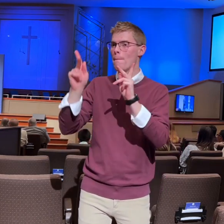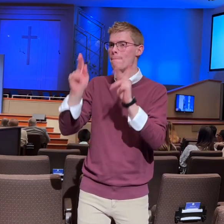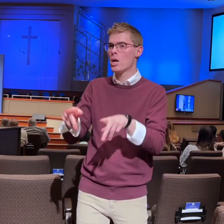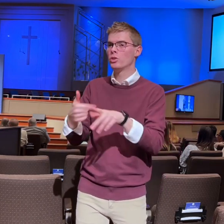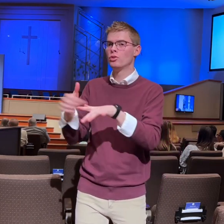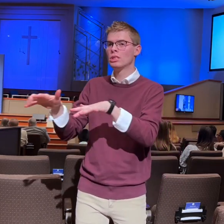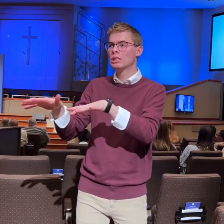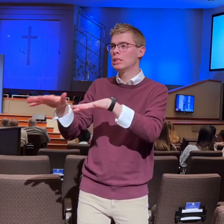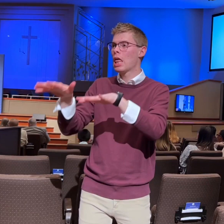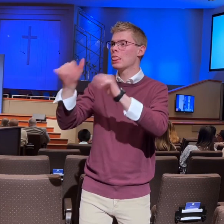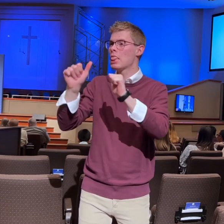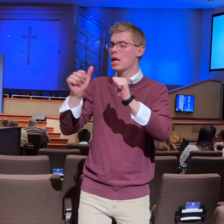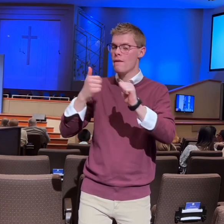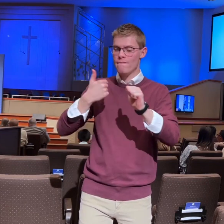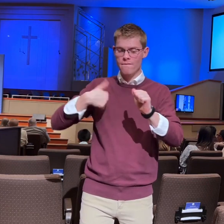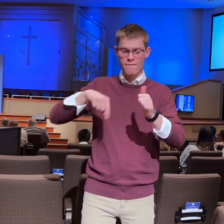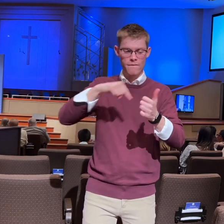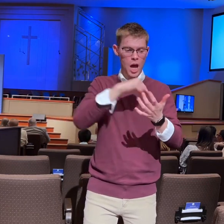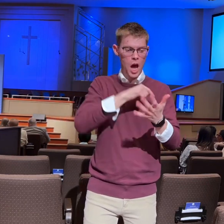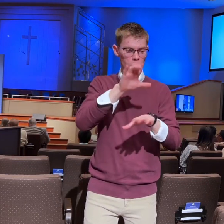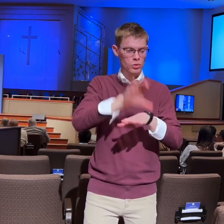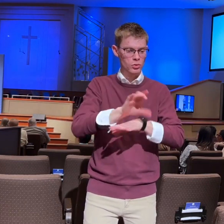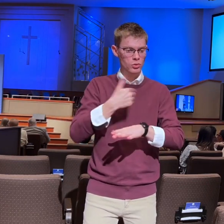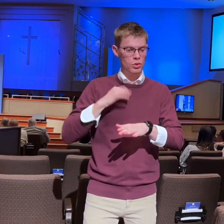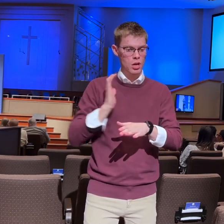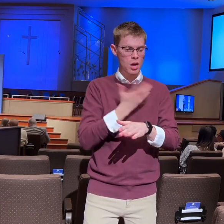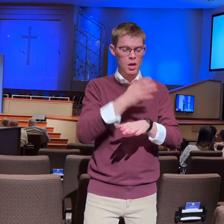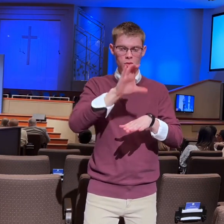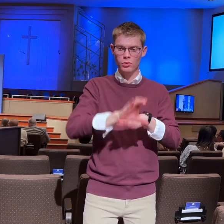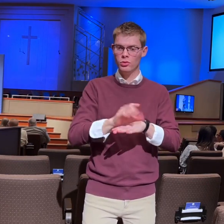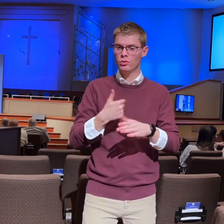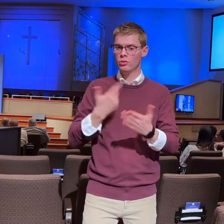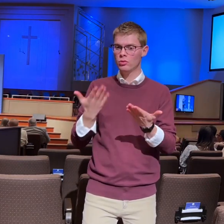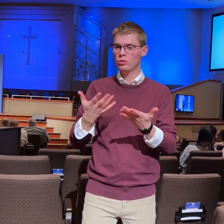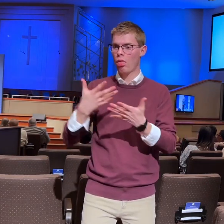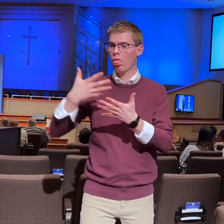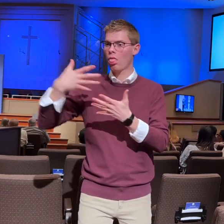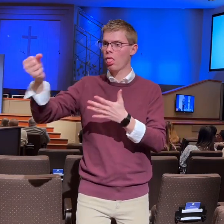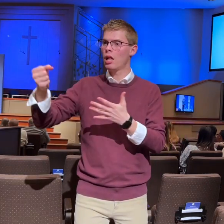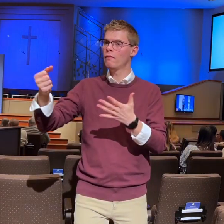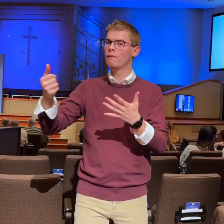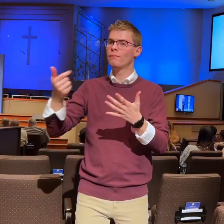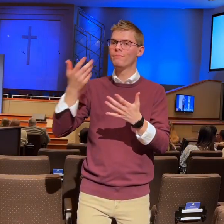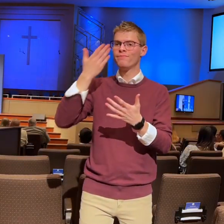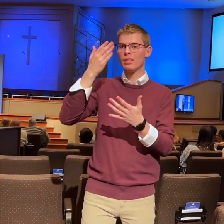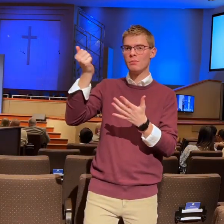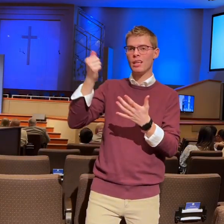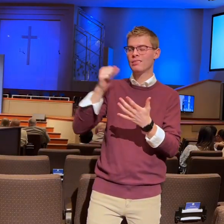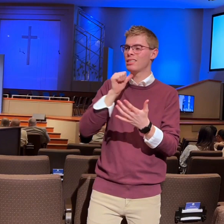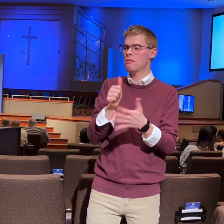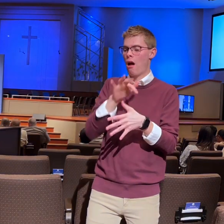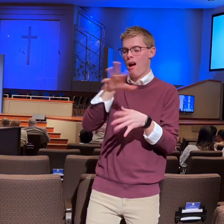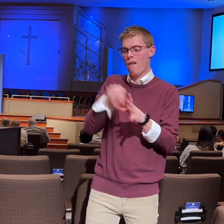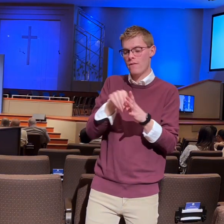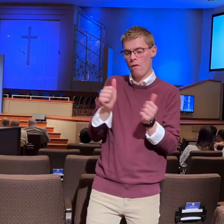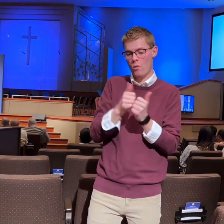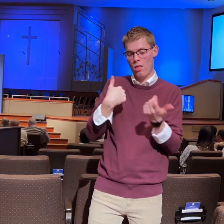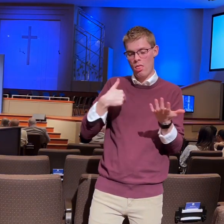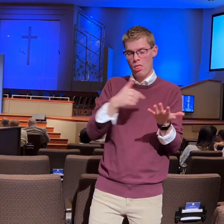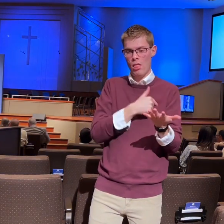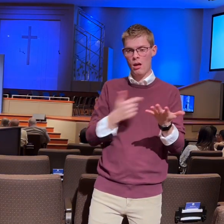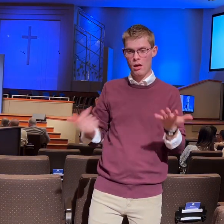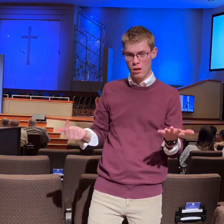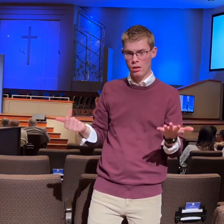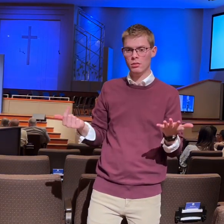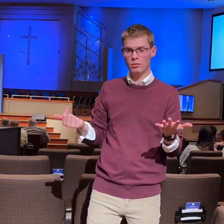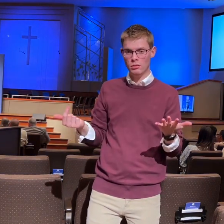of being in Christ. The only reason that we're connected tonight, help me out here, is because of Jesus. That's the only thing that connects us is